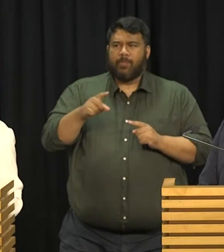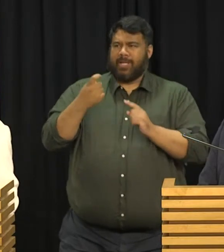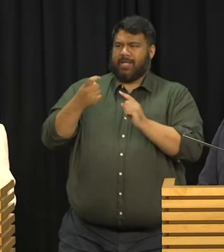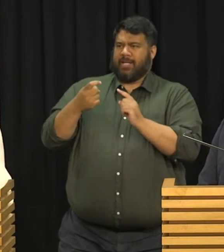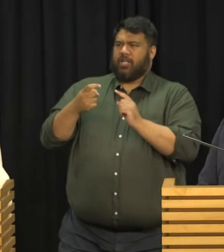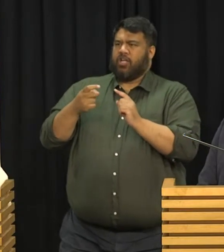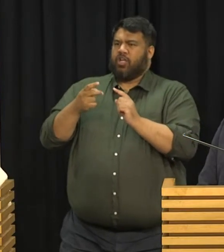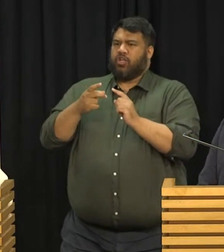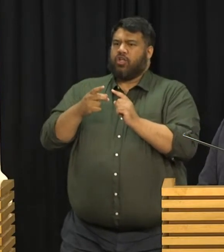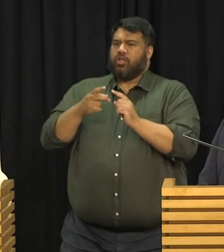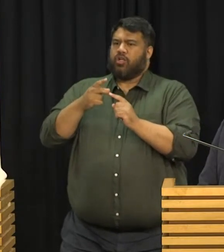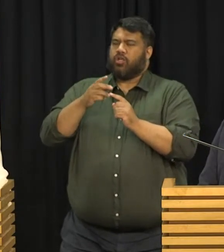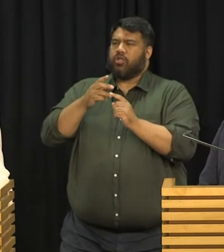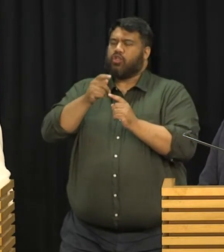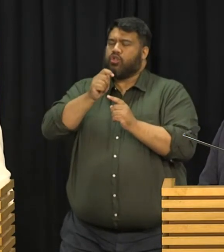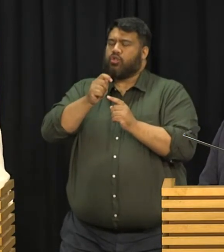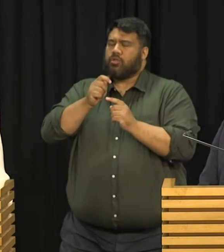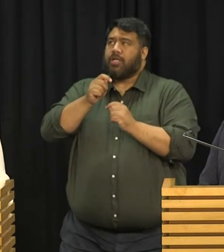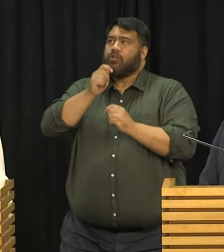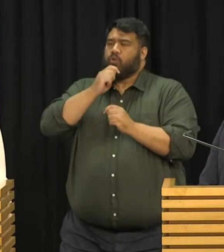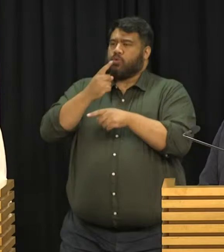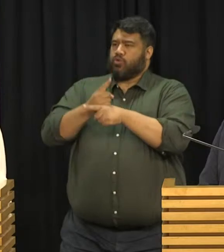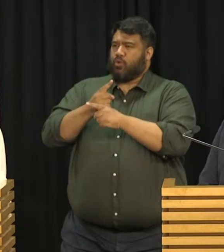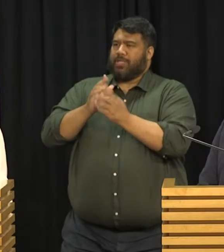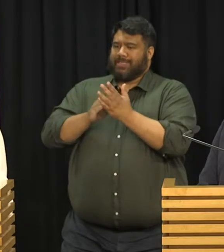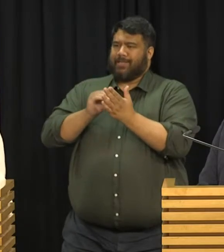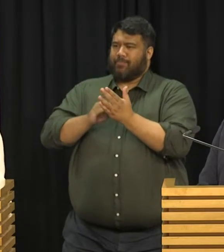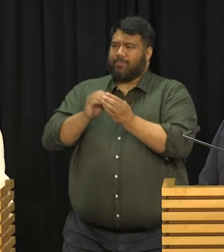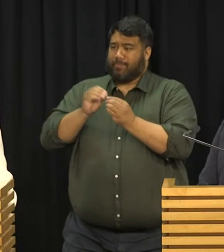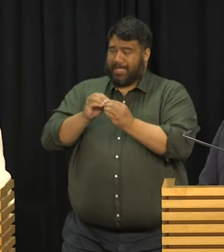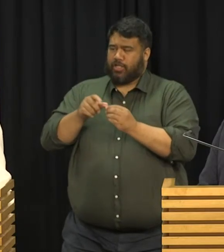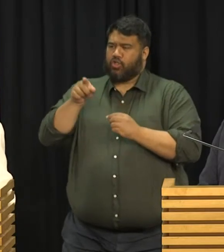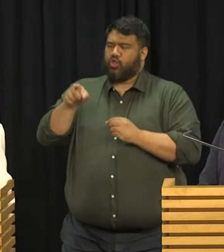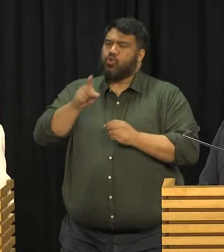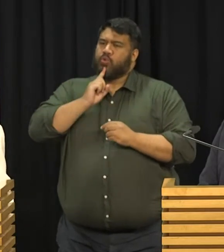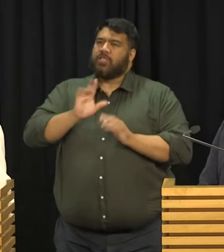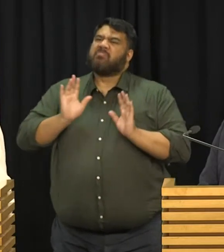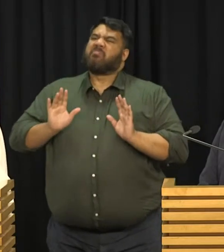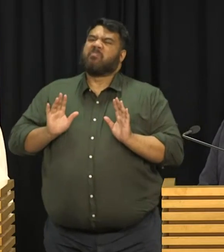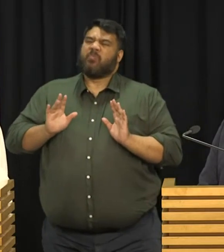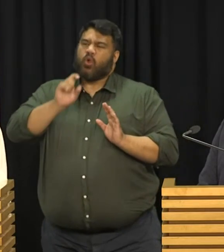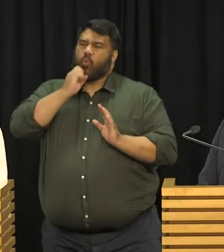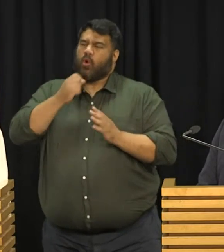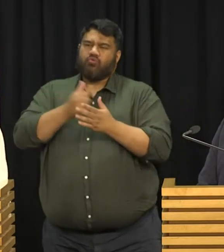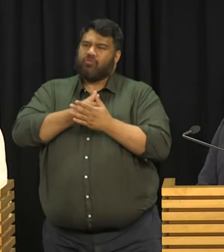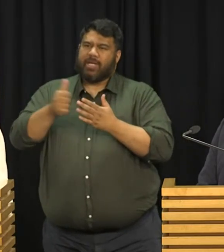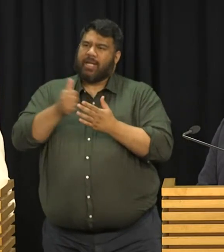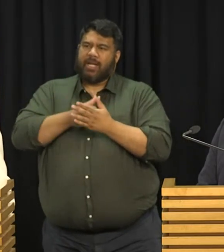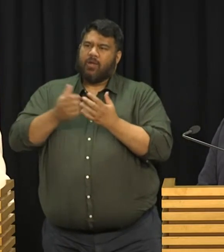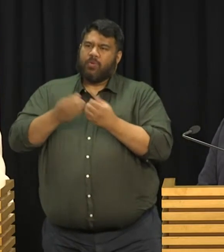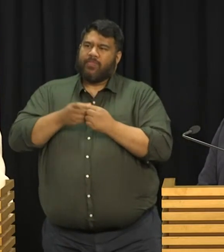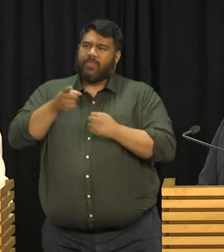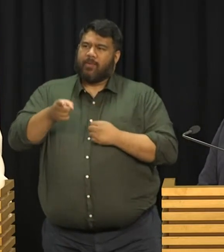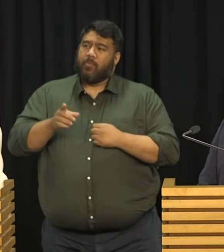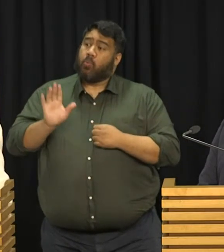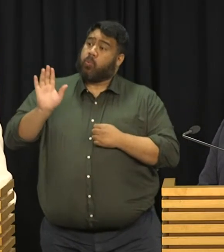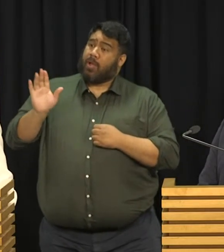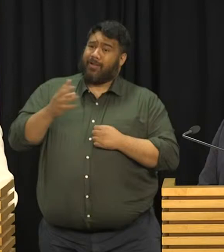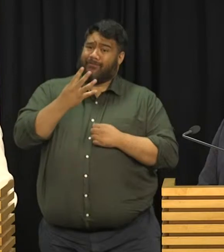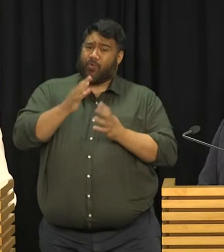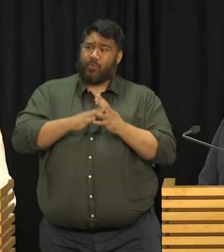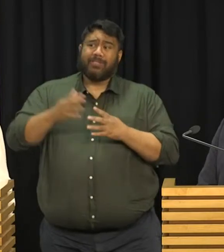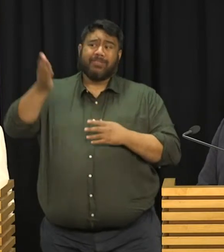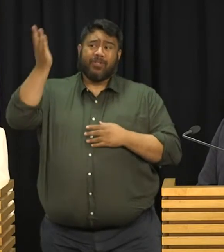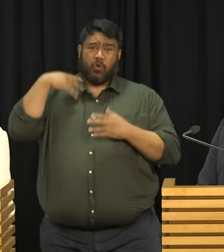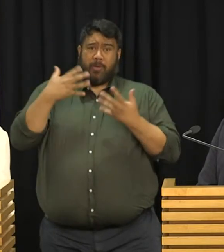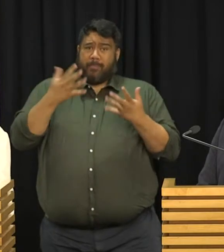say is actually this decision was taken, I think, and communicated, I think it was roughly 4 weeks ago. The reason it hasn't been noticed